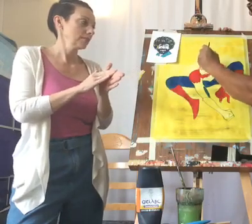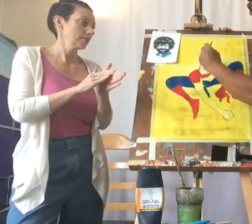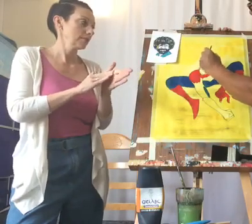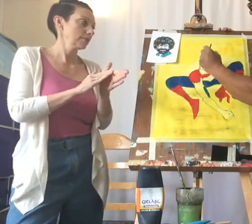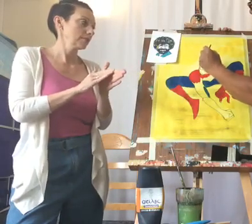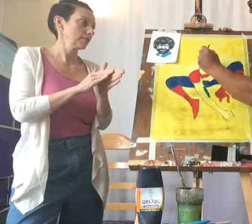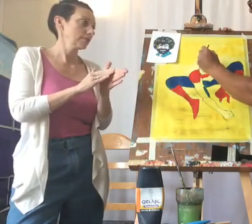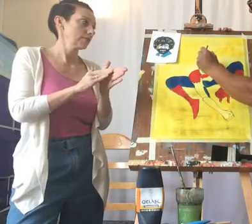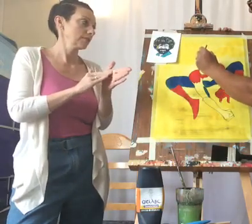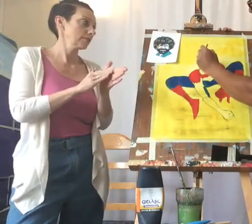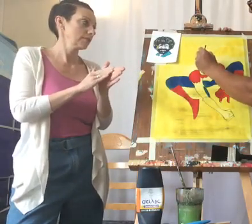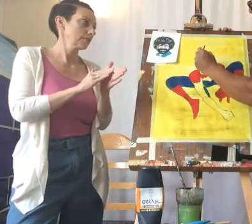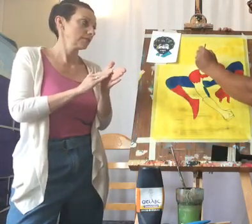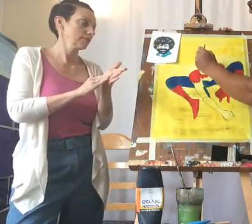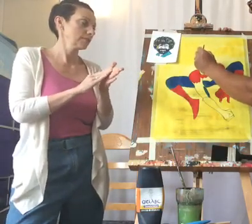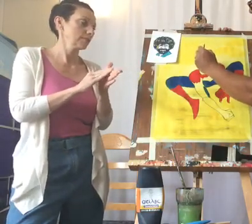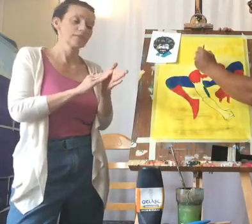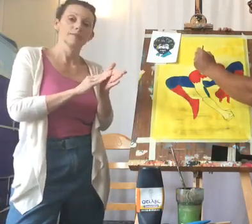With black.